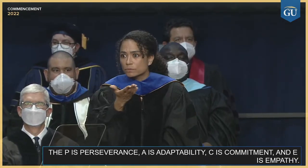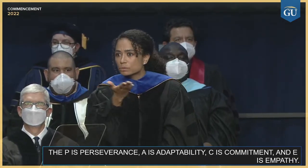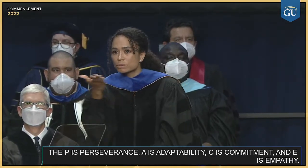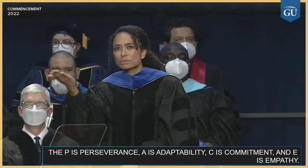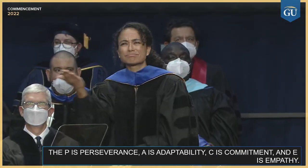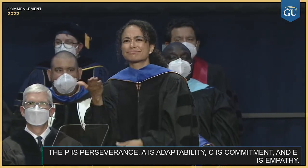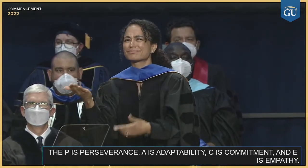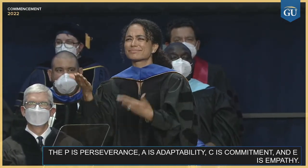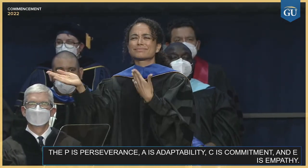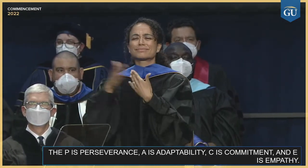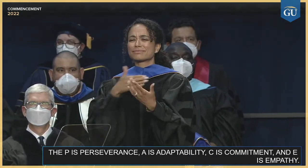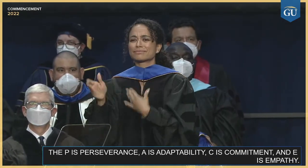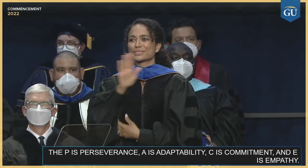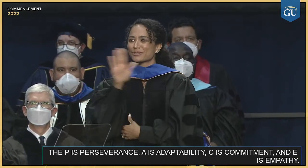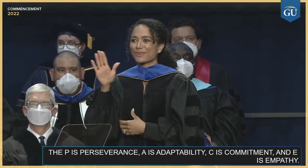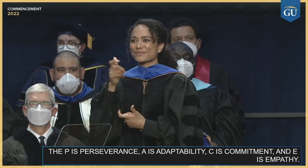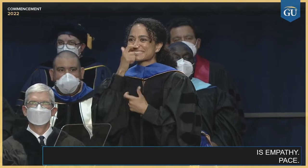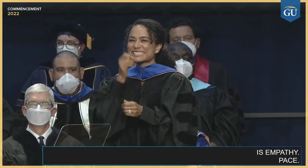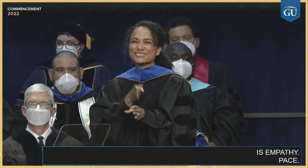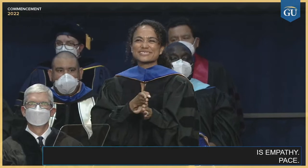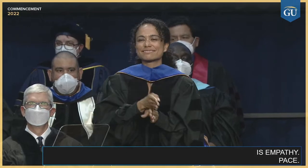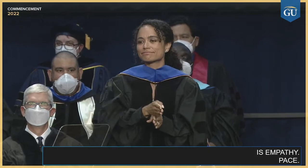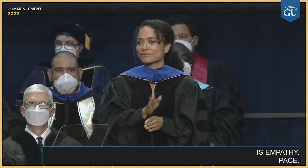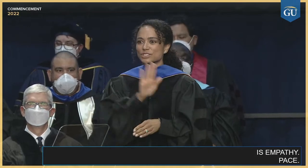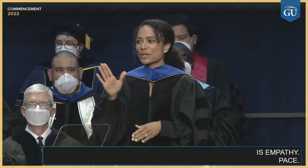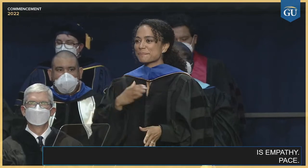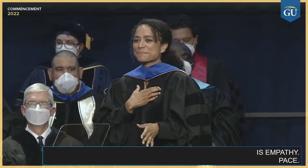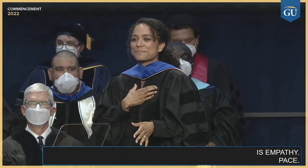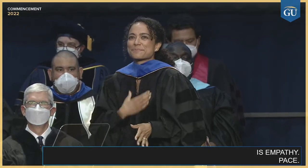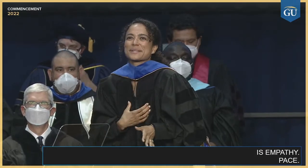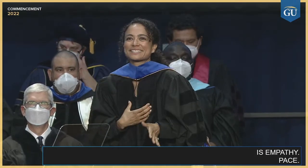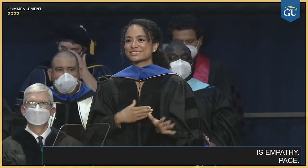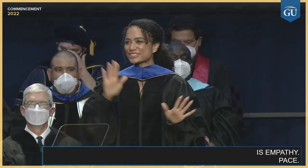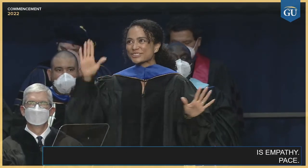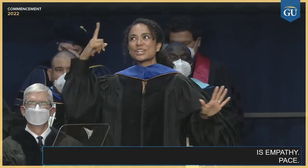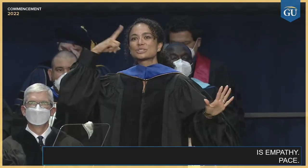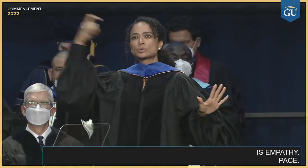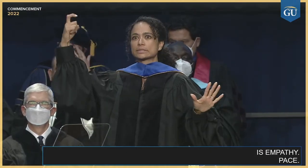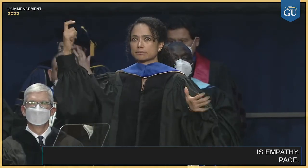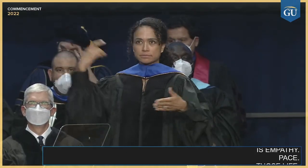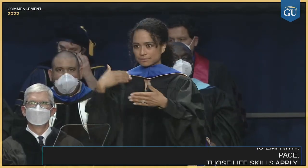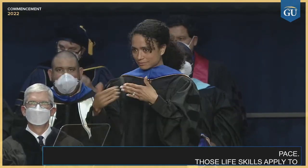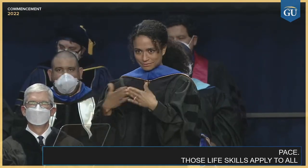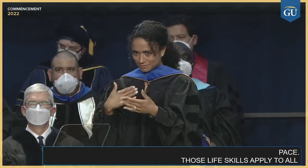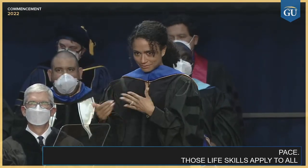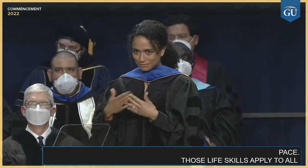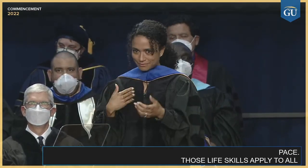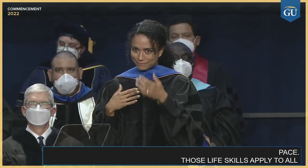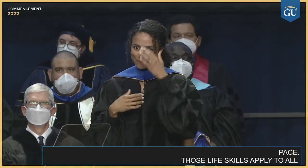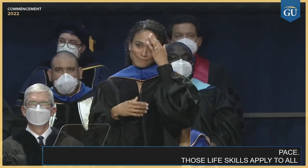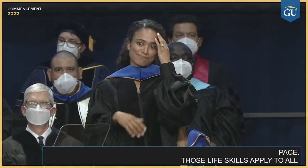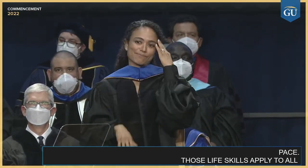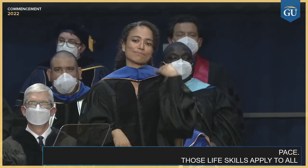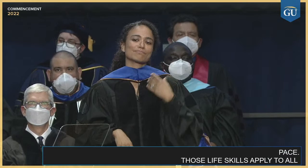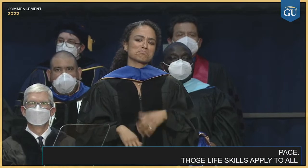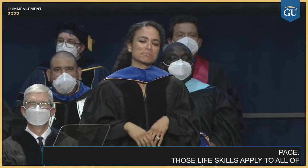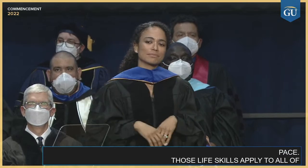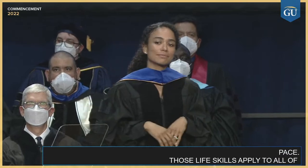Those life skills apply to all of you, regardless of your interests, passions, or dreams.